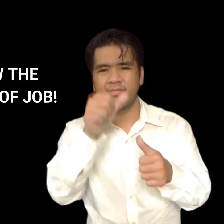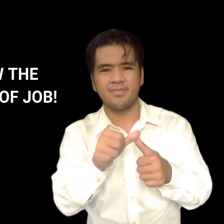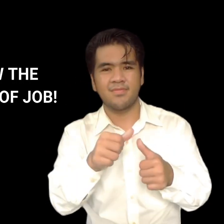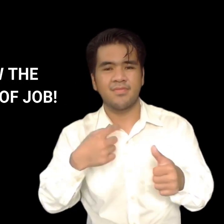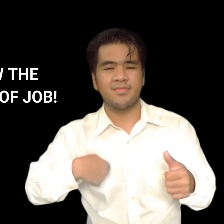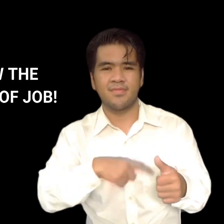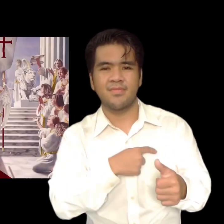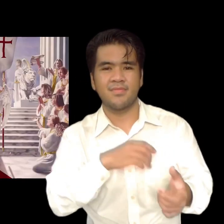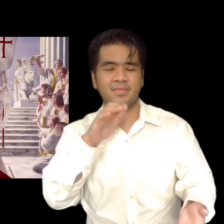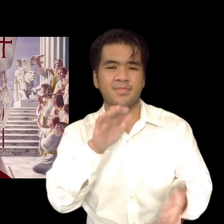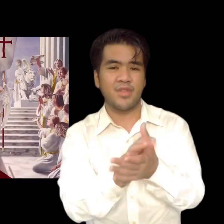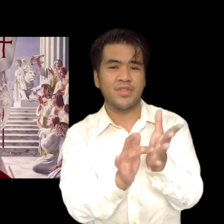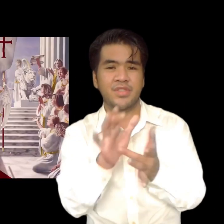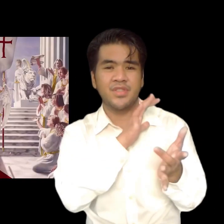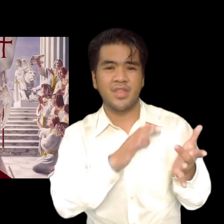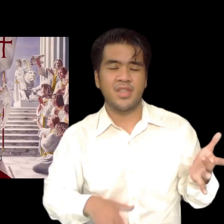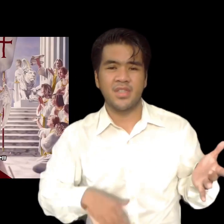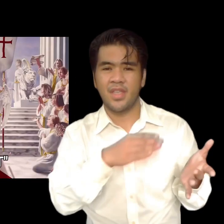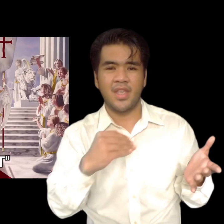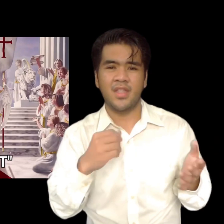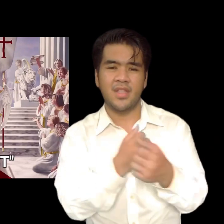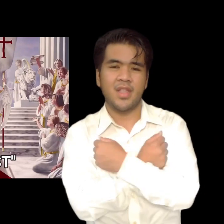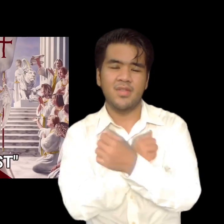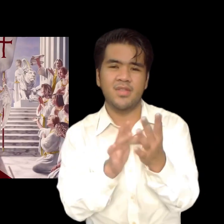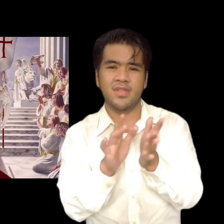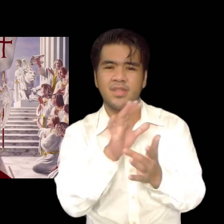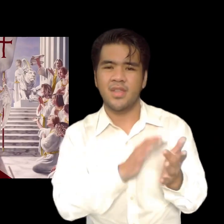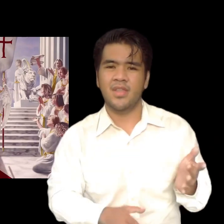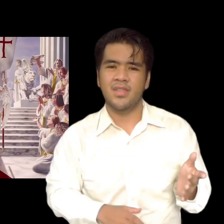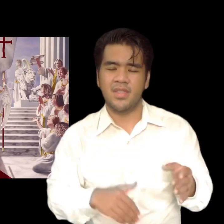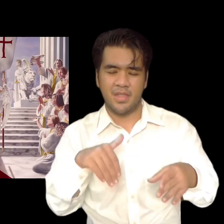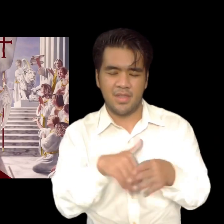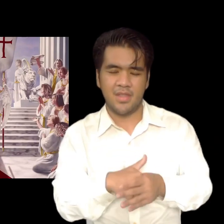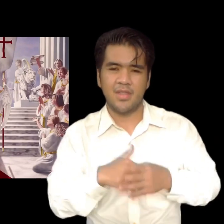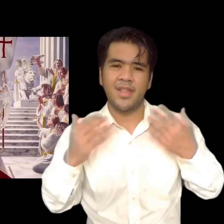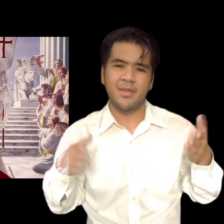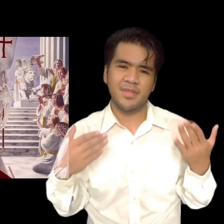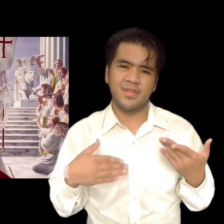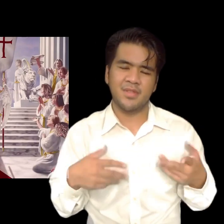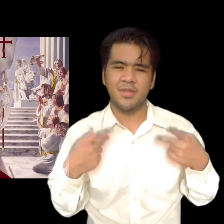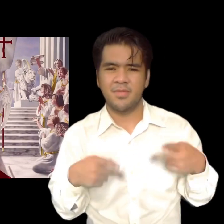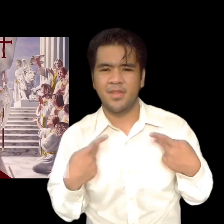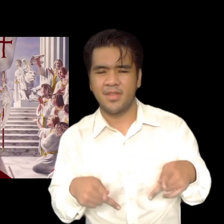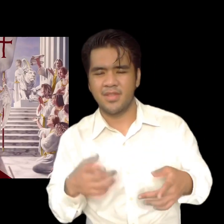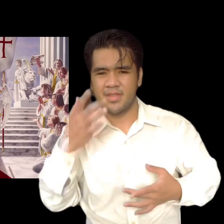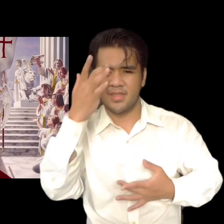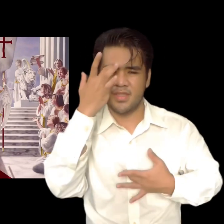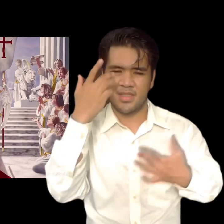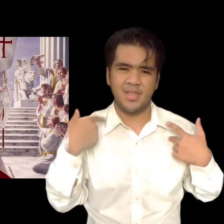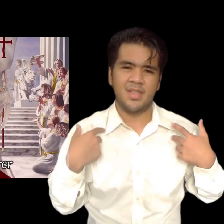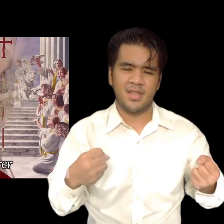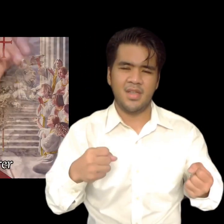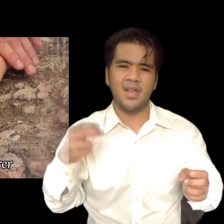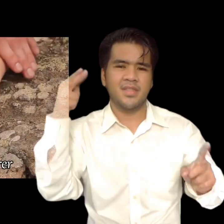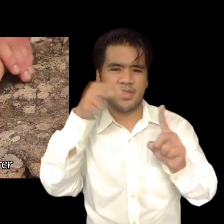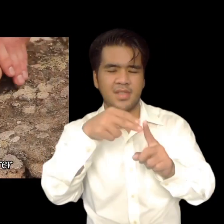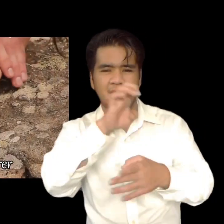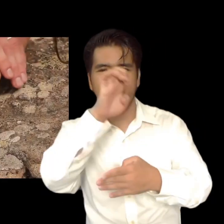we. Remember, we are the bride of Christ, and our wedding vow is to love him for better and for worse, for richer and for poorer,